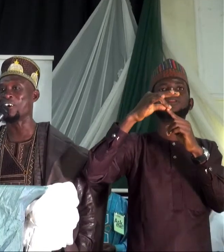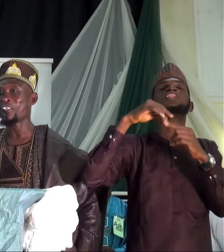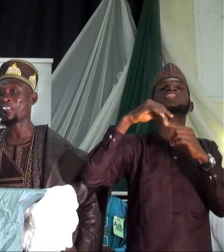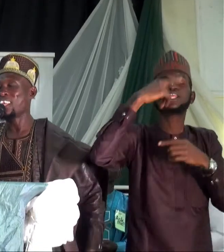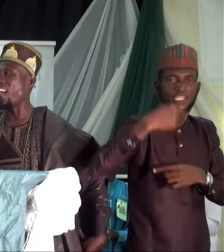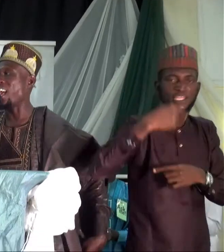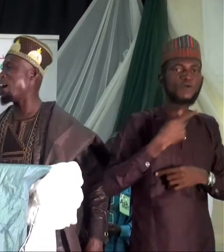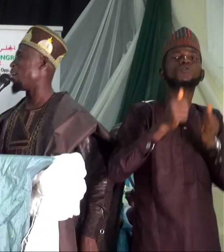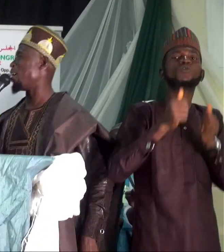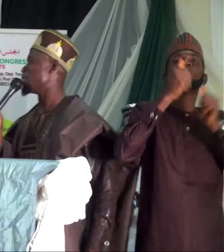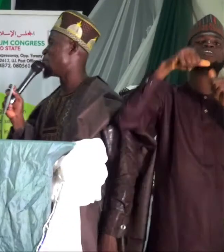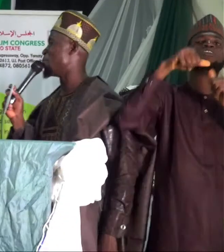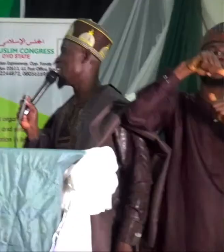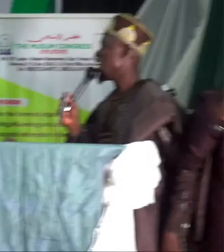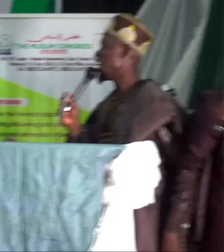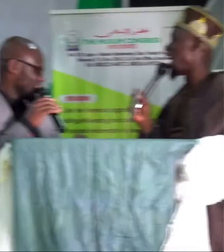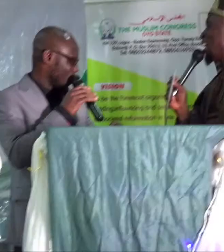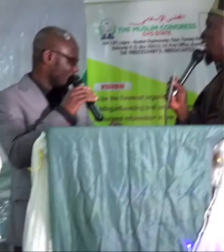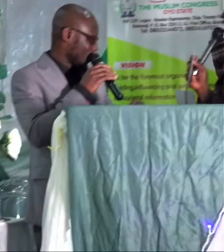Let's go, please.